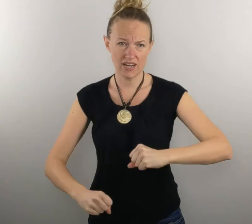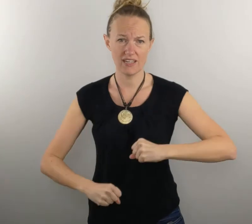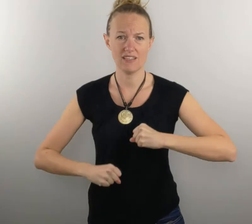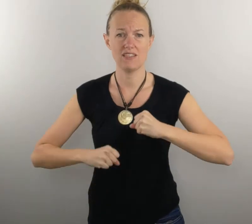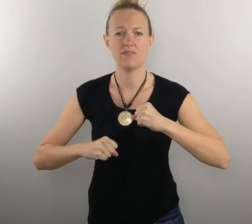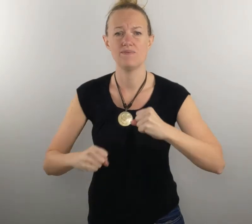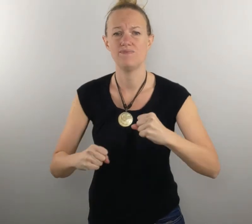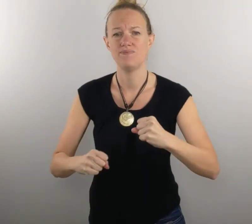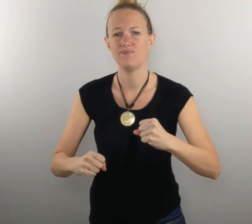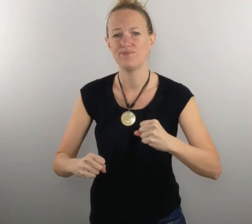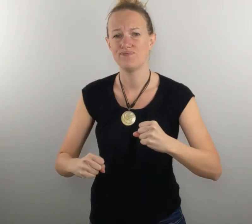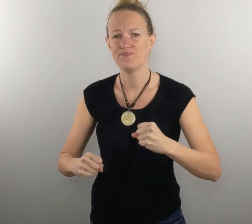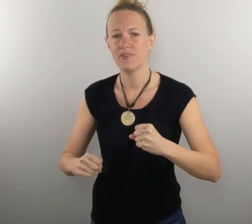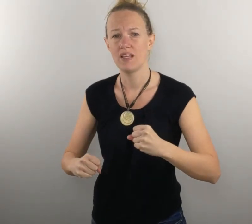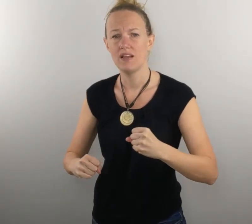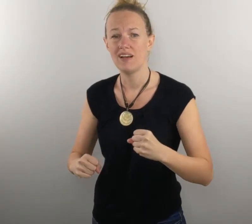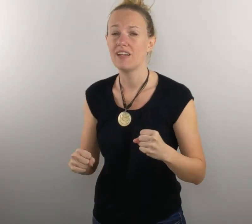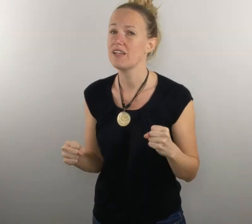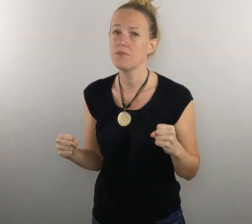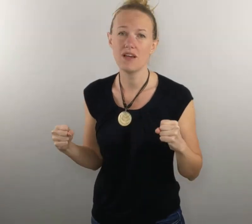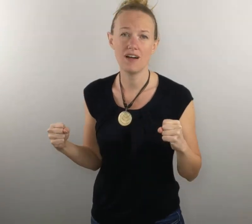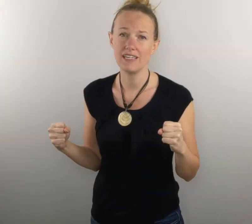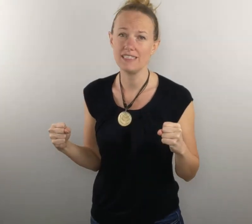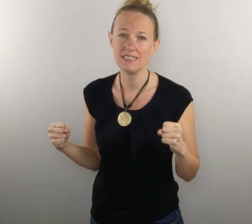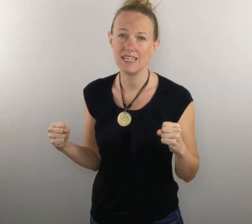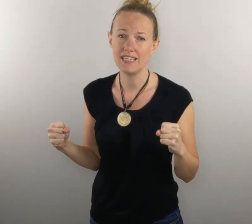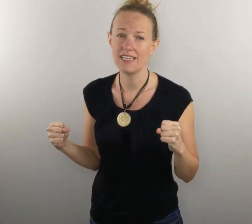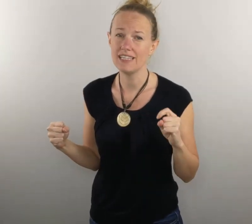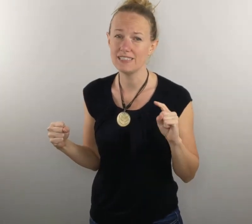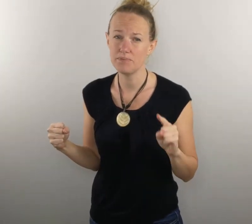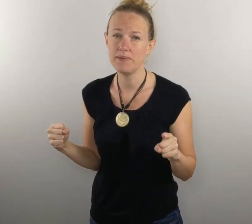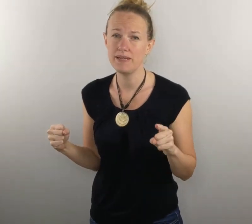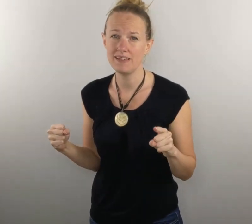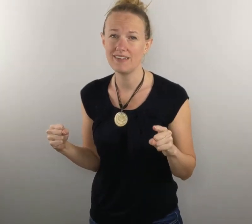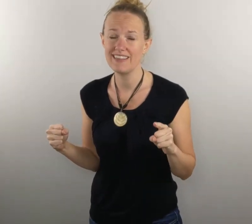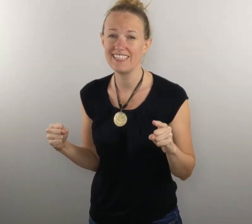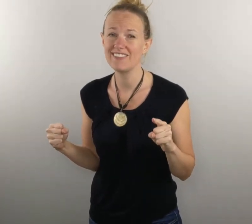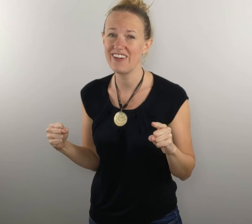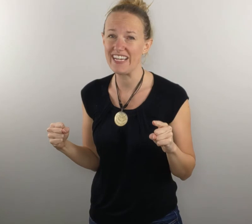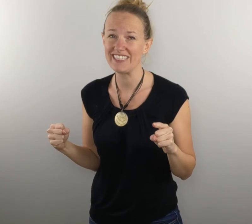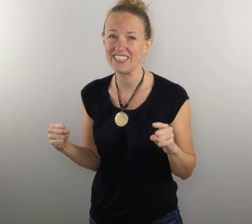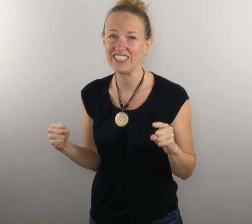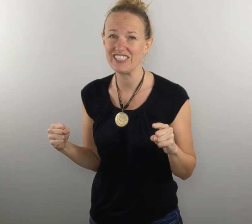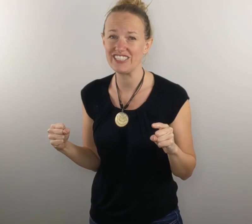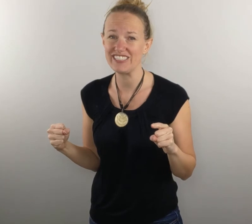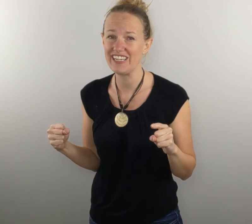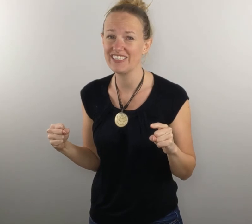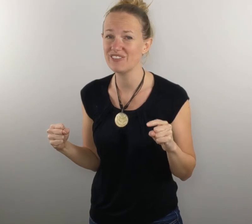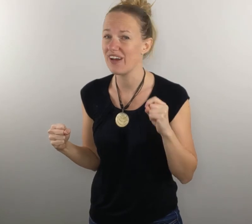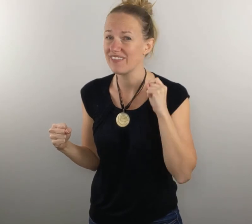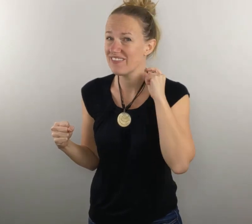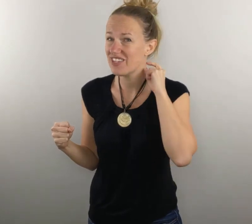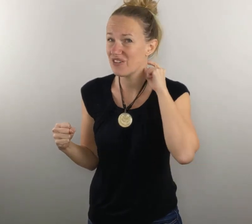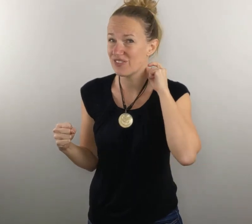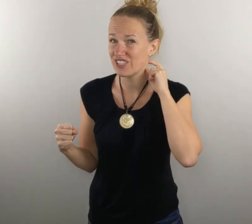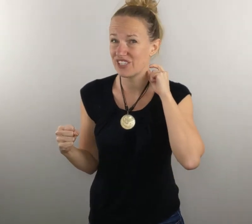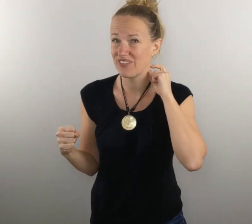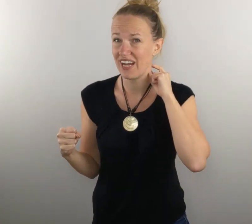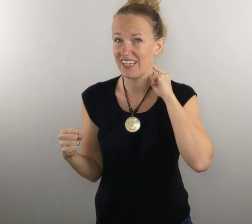strength. And I'm going to be honest, I think it's faster during the song, so I don't even know for sure if I'm going to